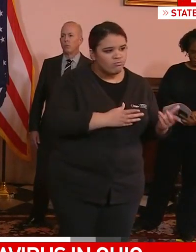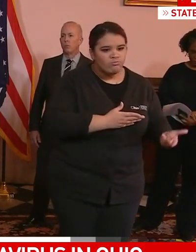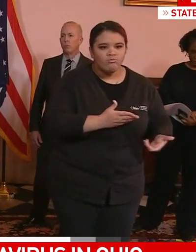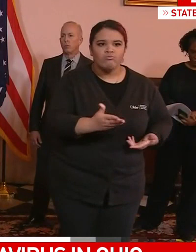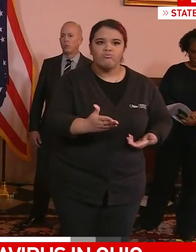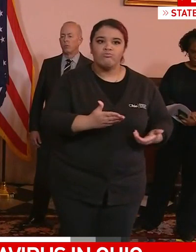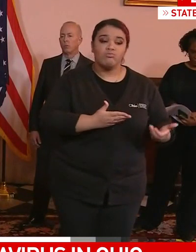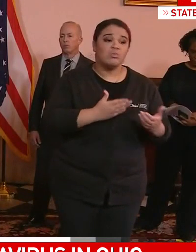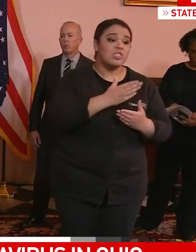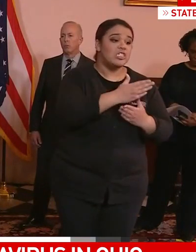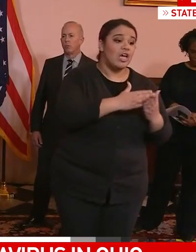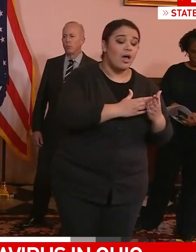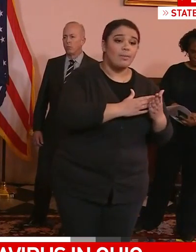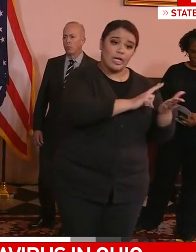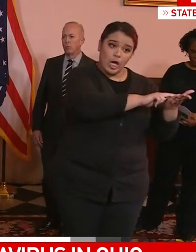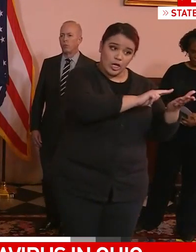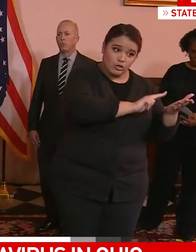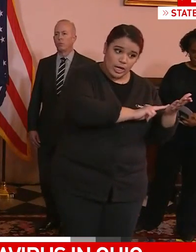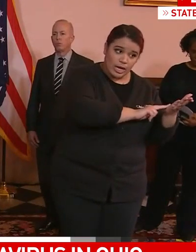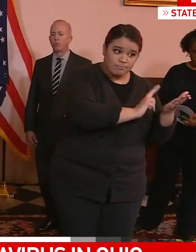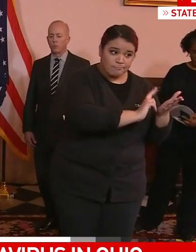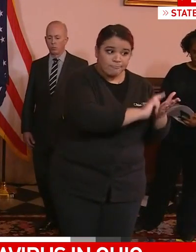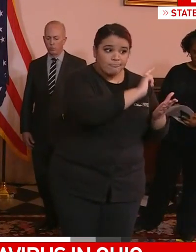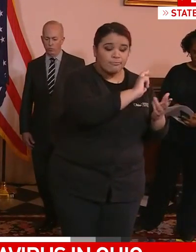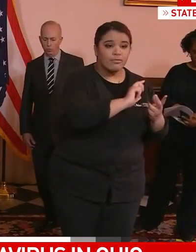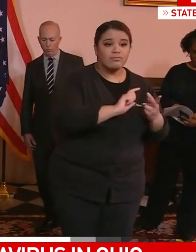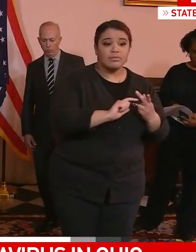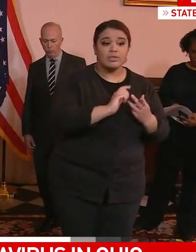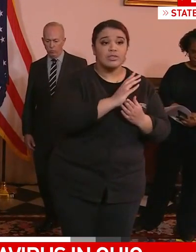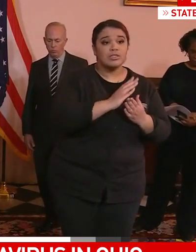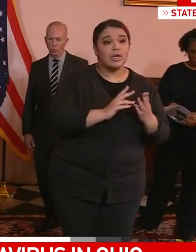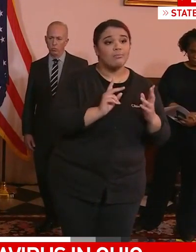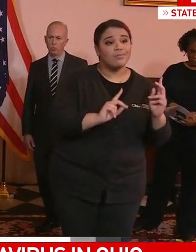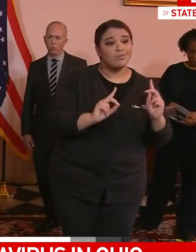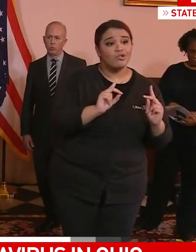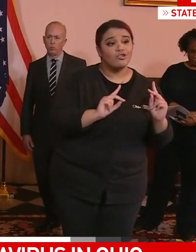state employees, who provide essential direct care